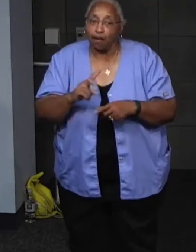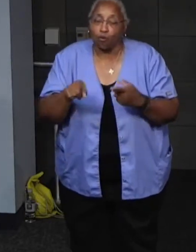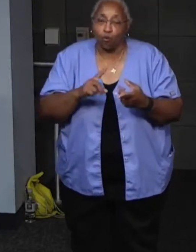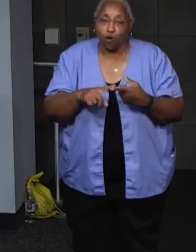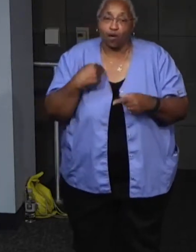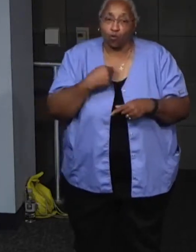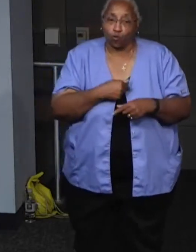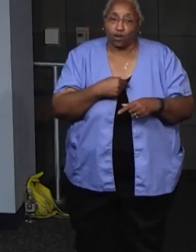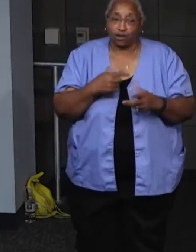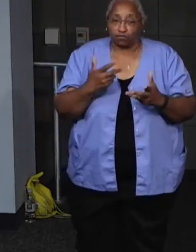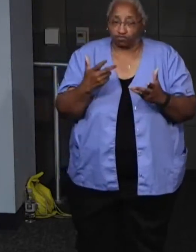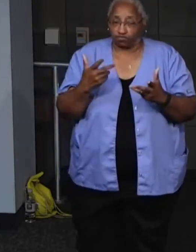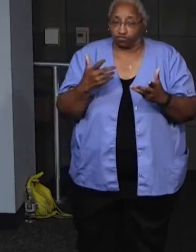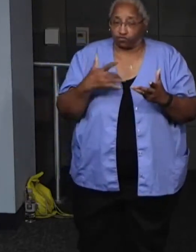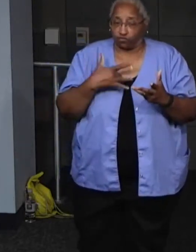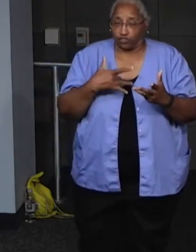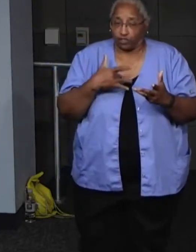restored in your area.